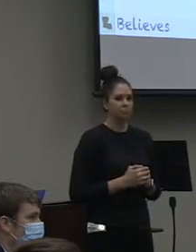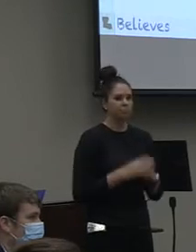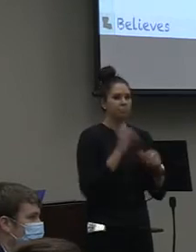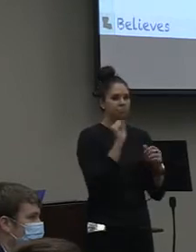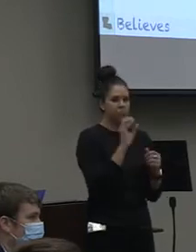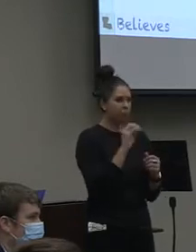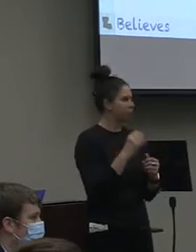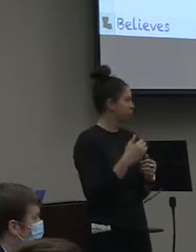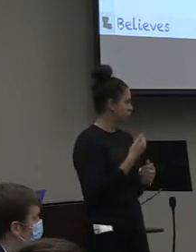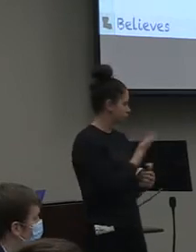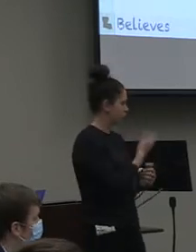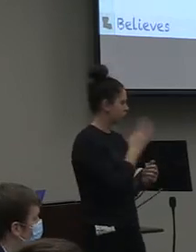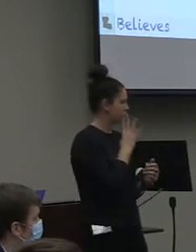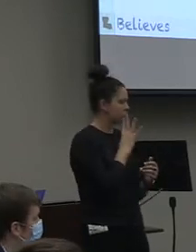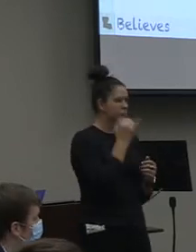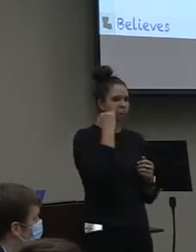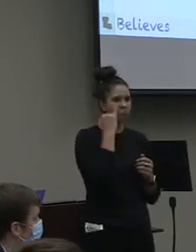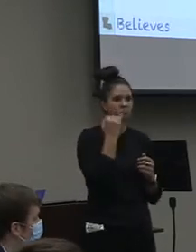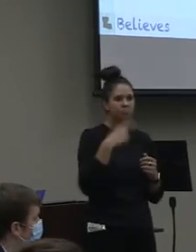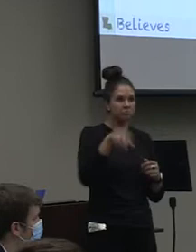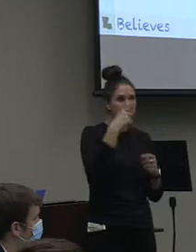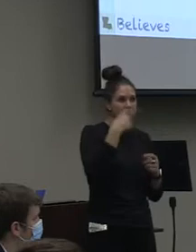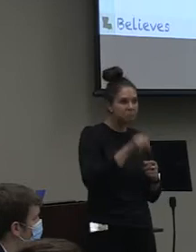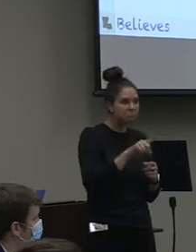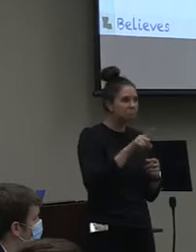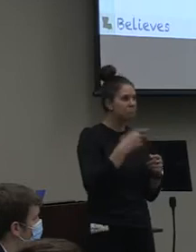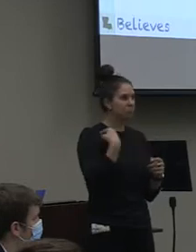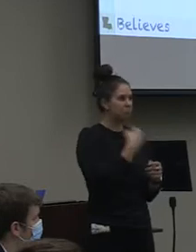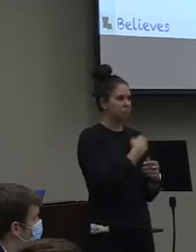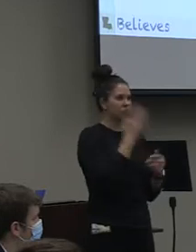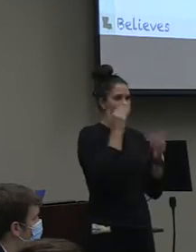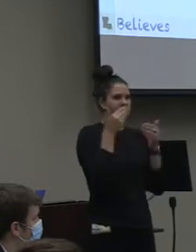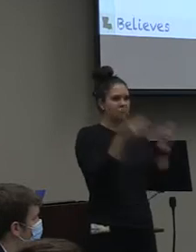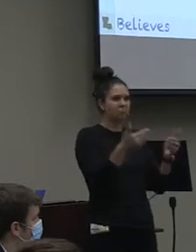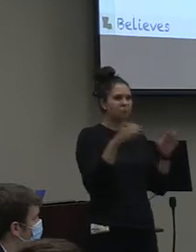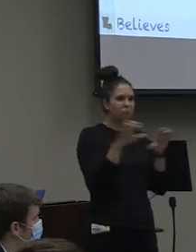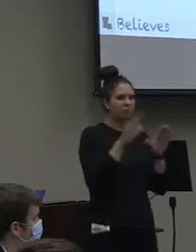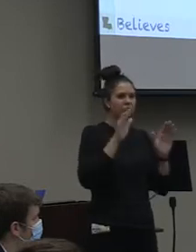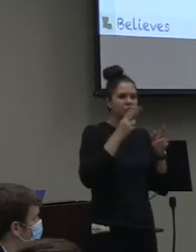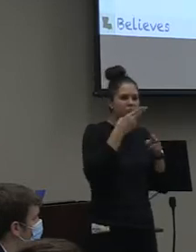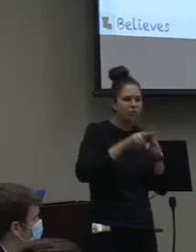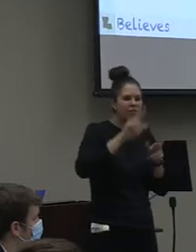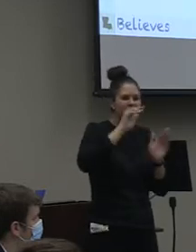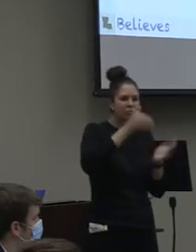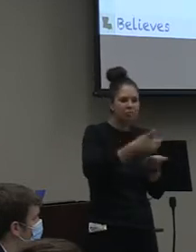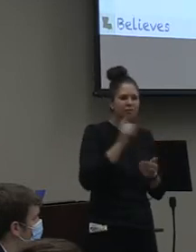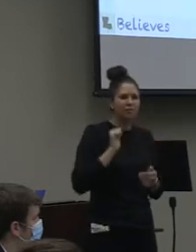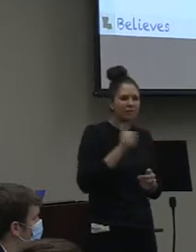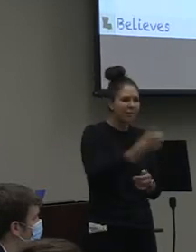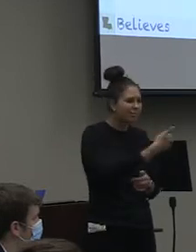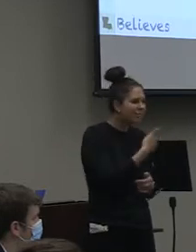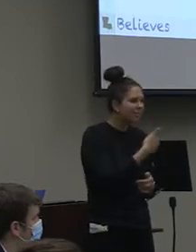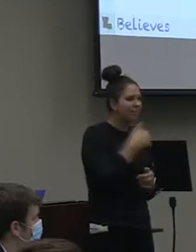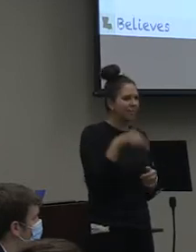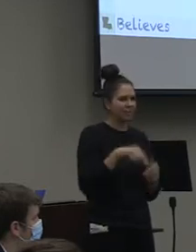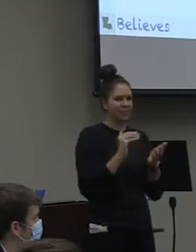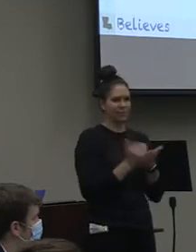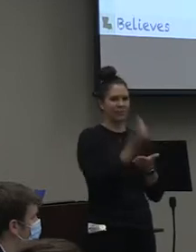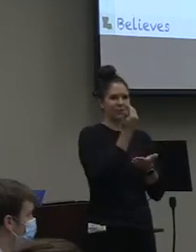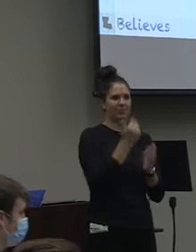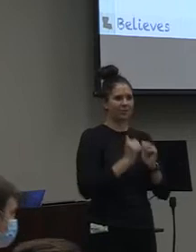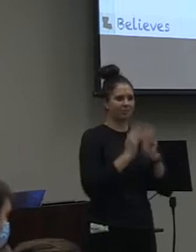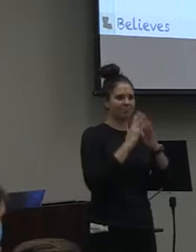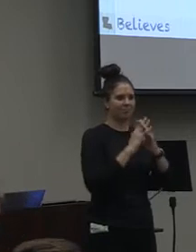So we'll begin today, if you all don't mind, by doing a brief introduction of ourselves. This is a new